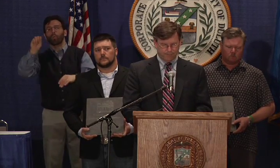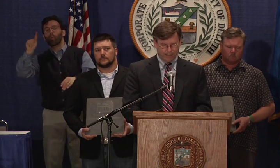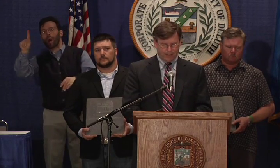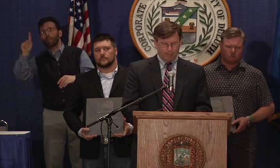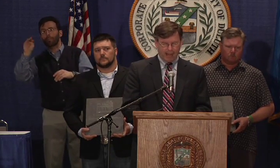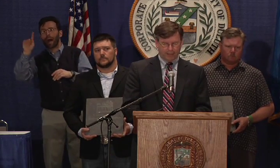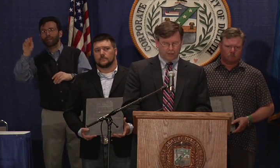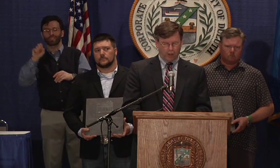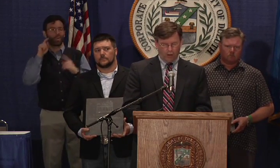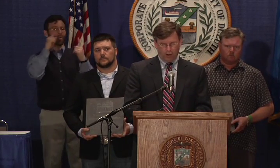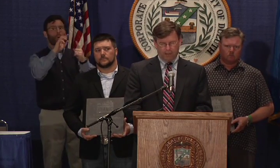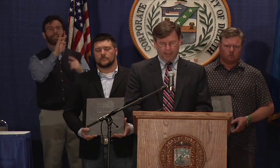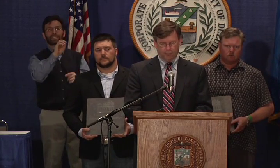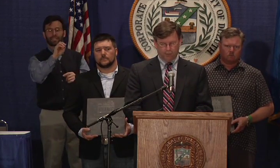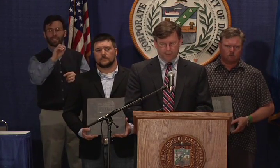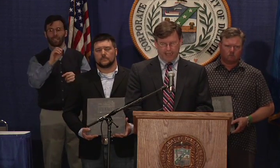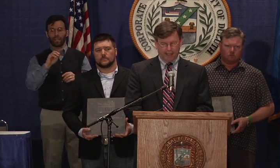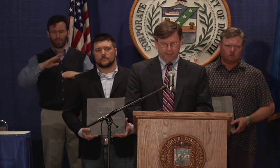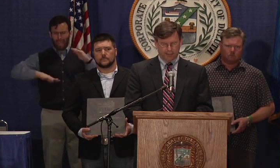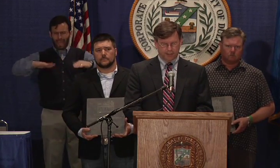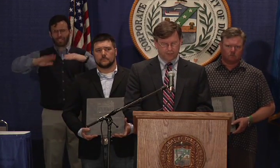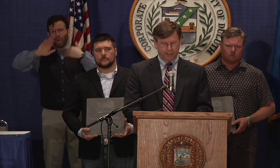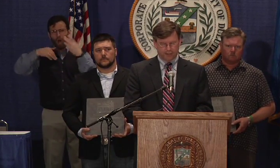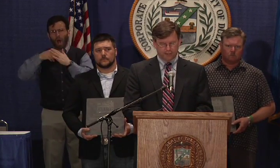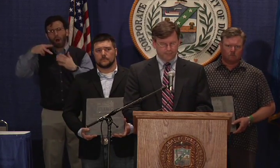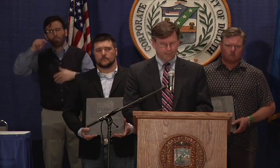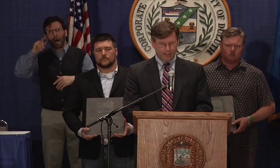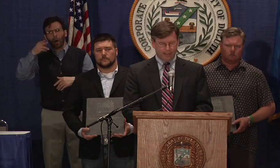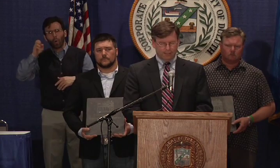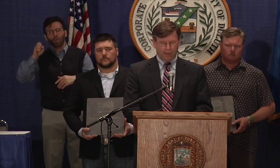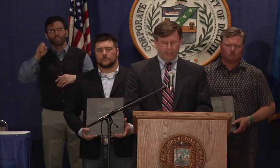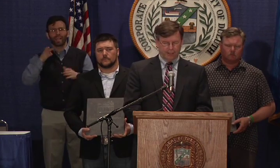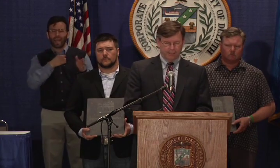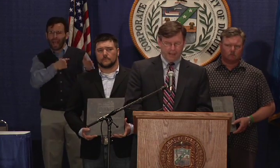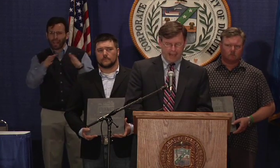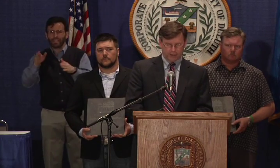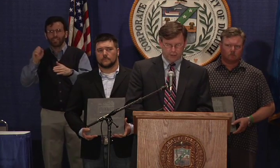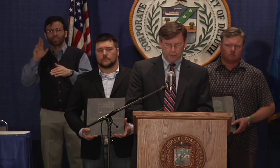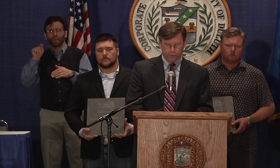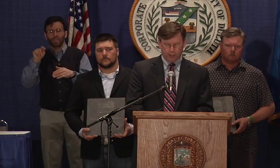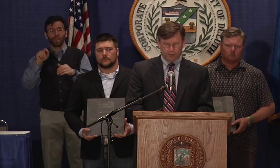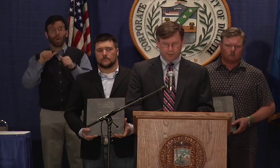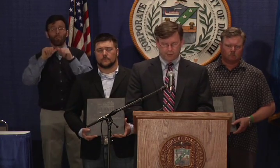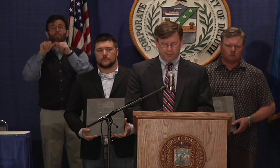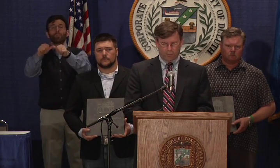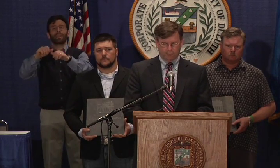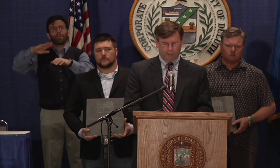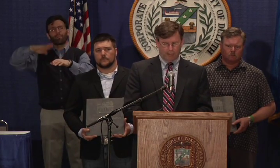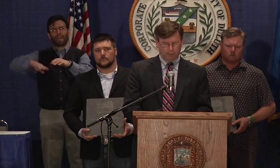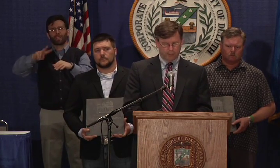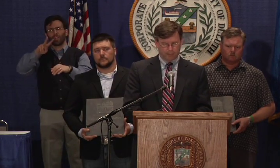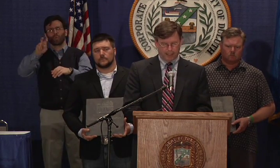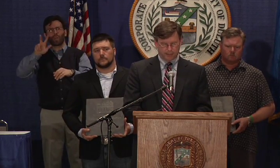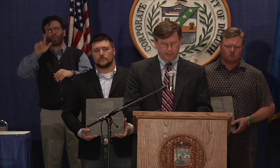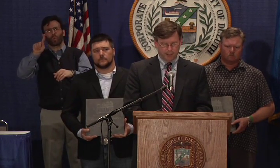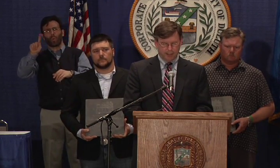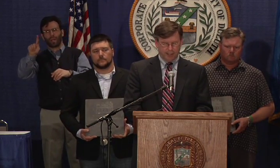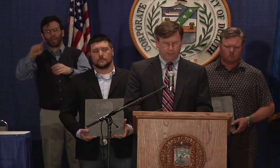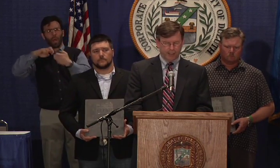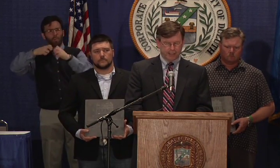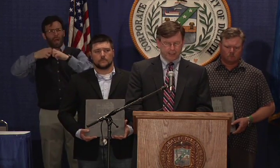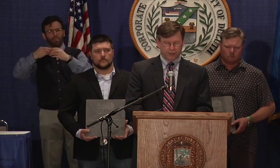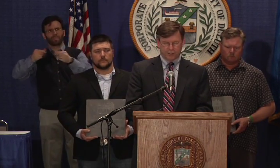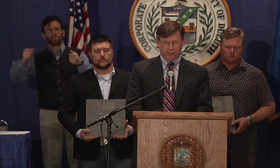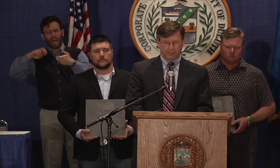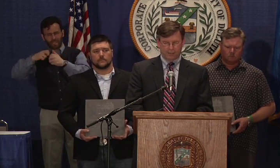60. Patched all potholes in alleys and streets. Permanently patched 231 problem spots